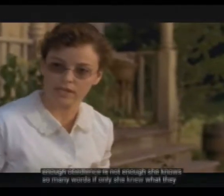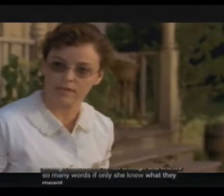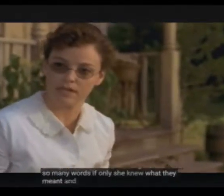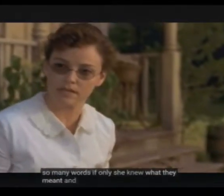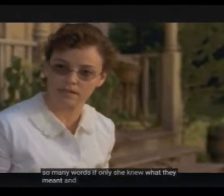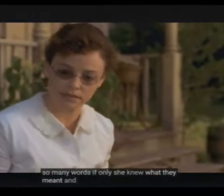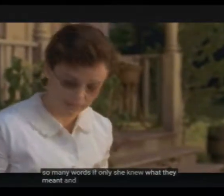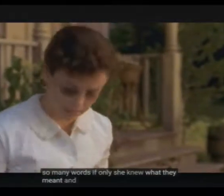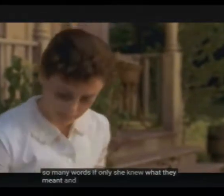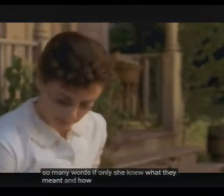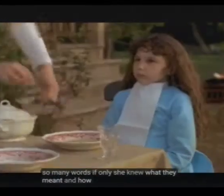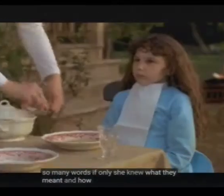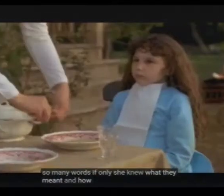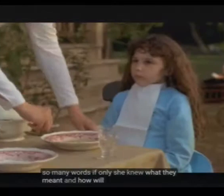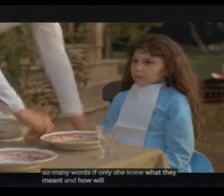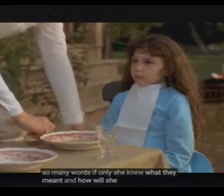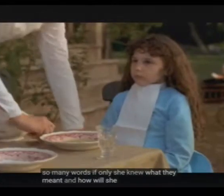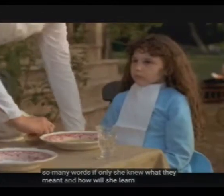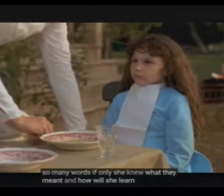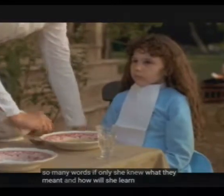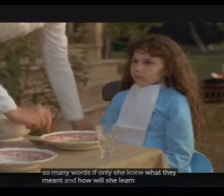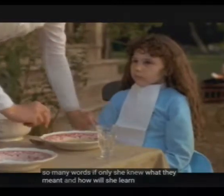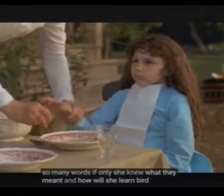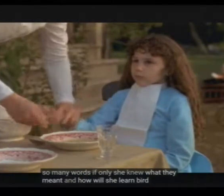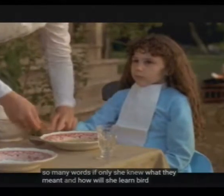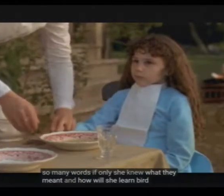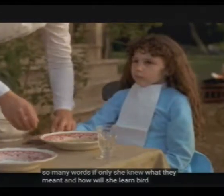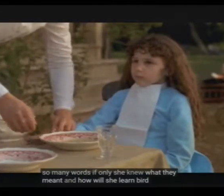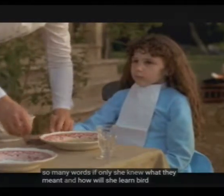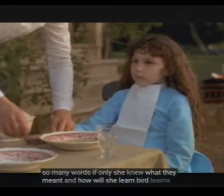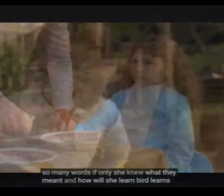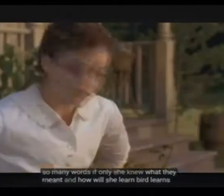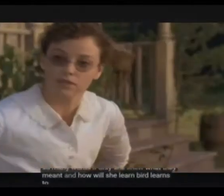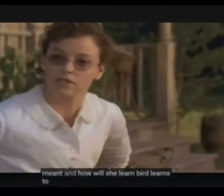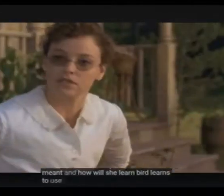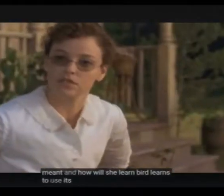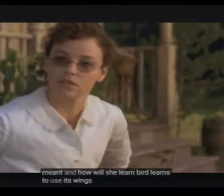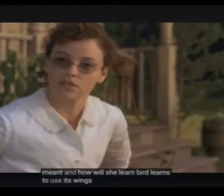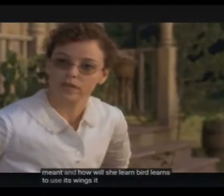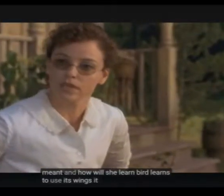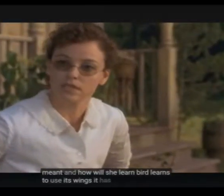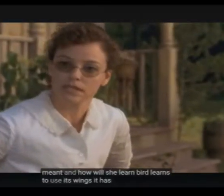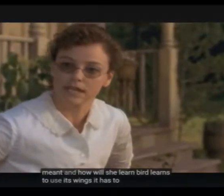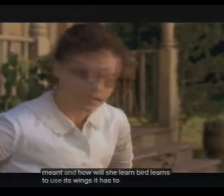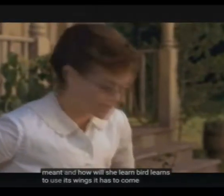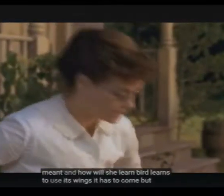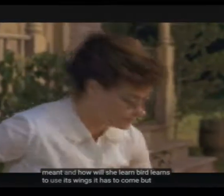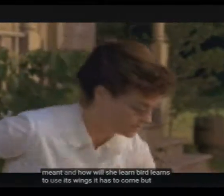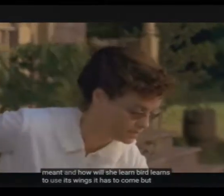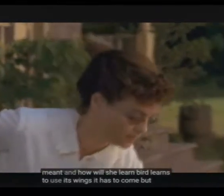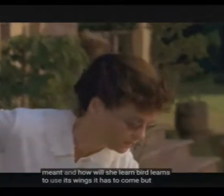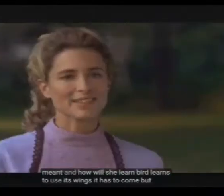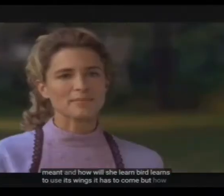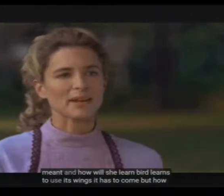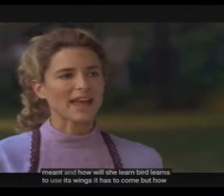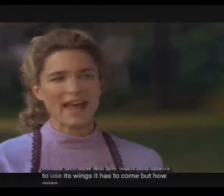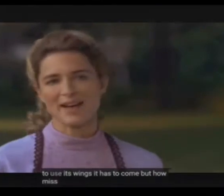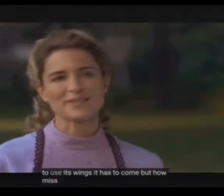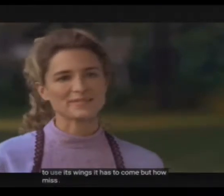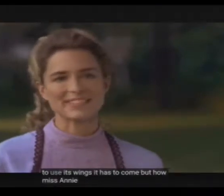meant. And how will she learn? The way a bird learns to use its wings, it has to come. But how, Miss